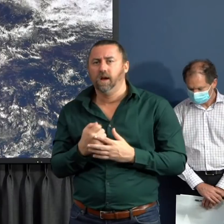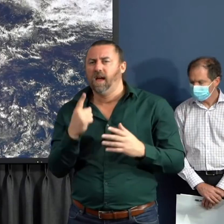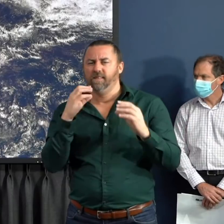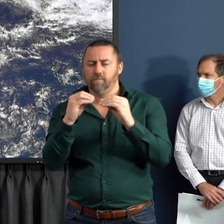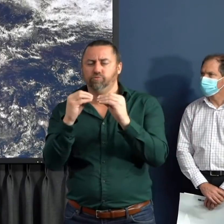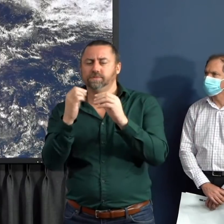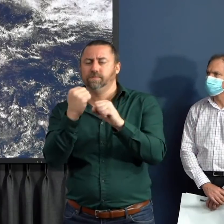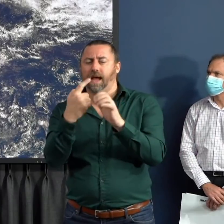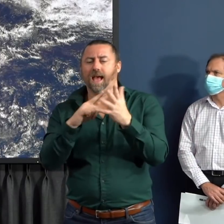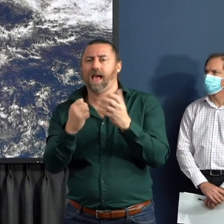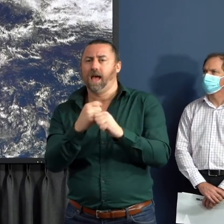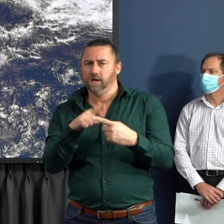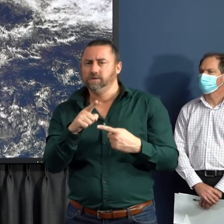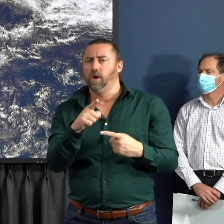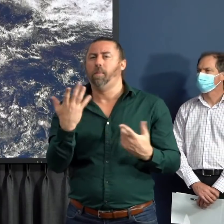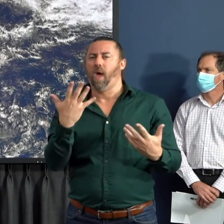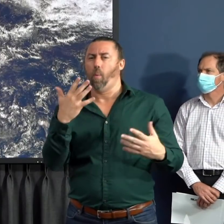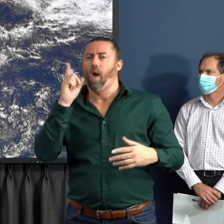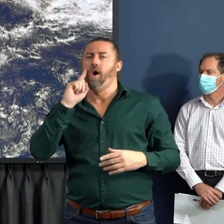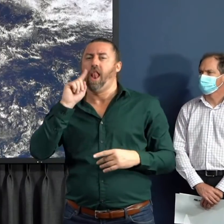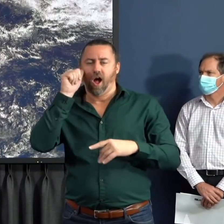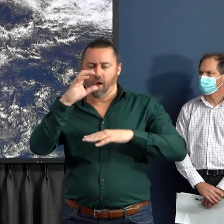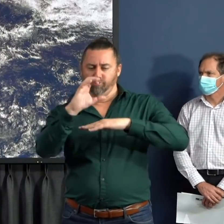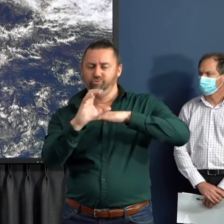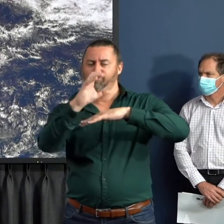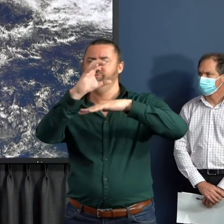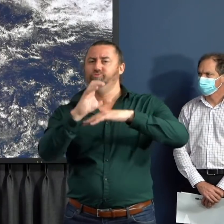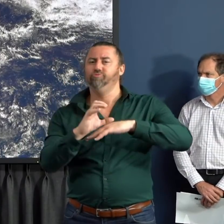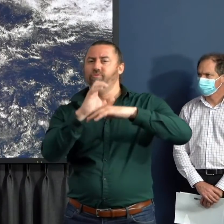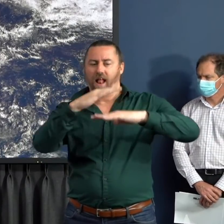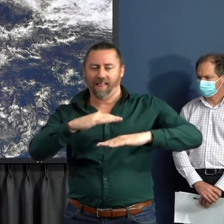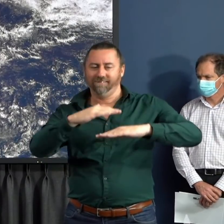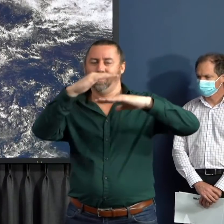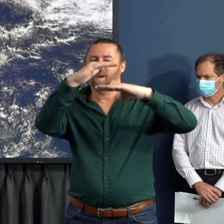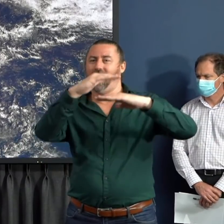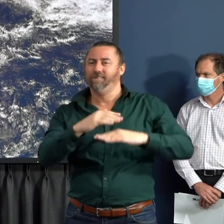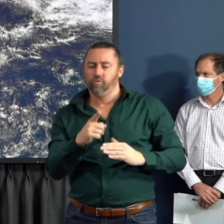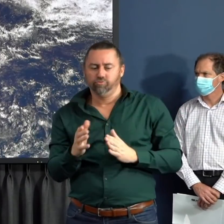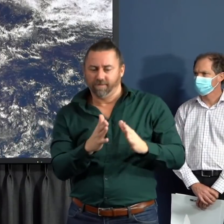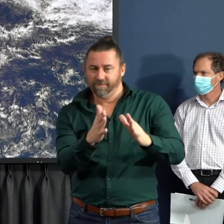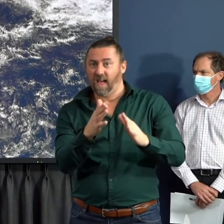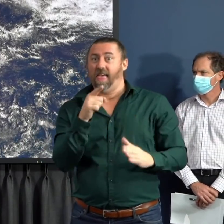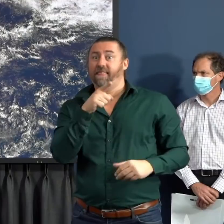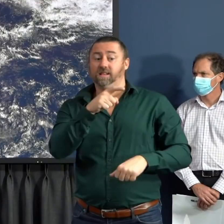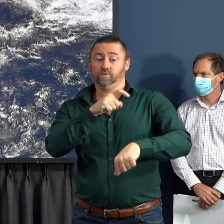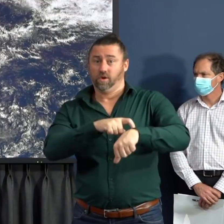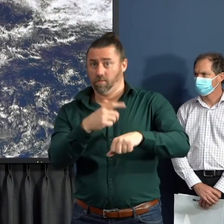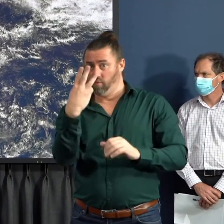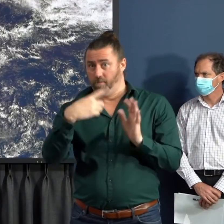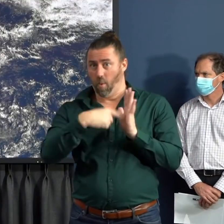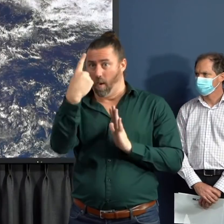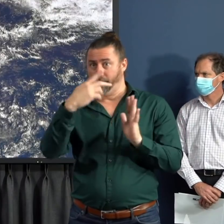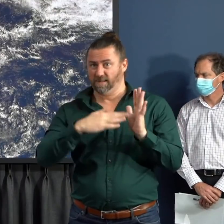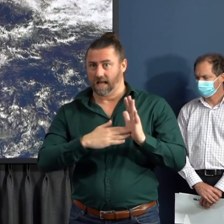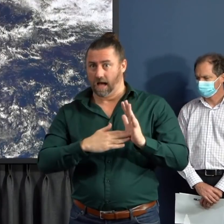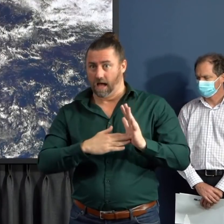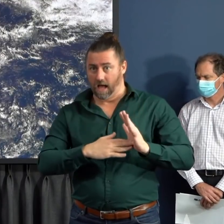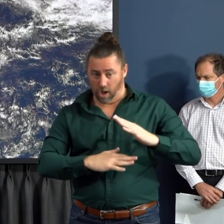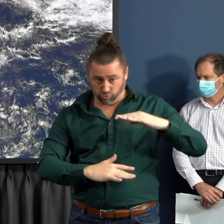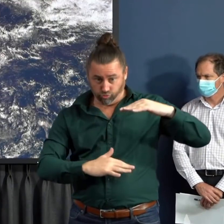the river monitoring levels, we're seeing that there was a peak this morning of around 3.1 metres.